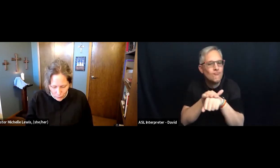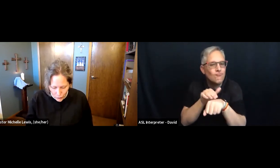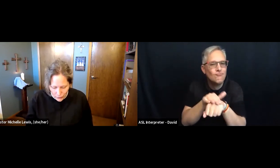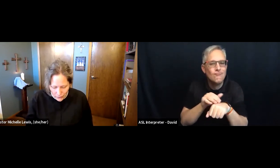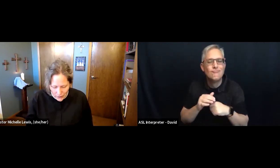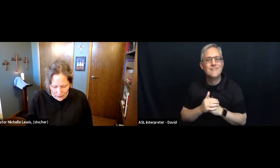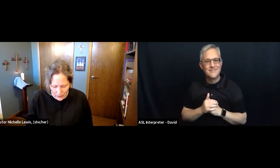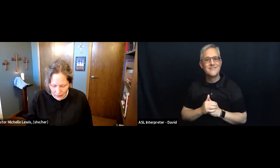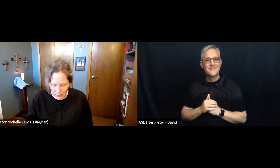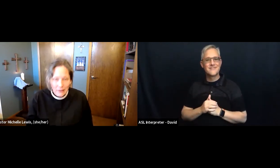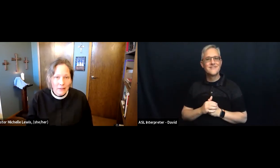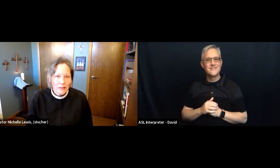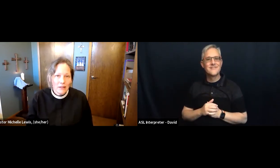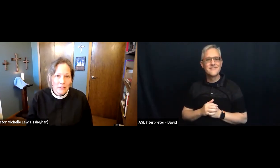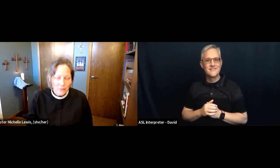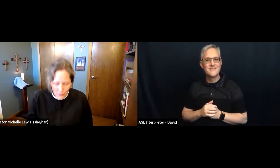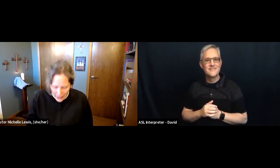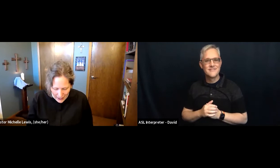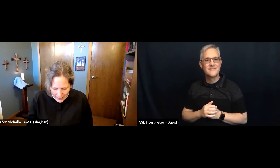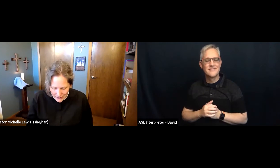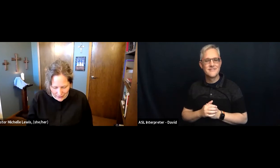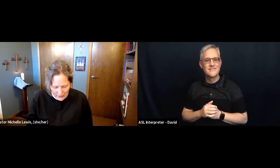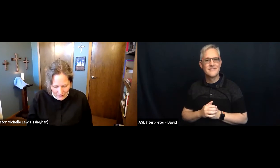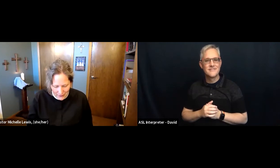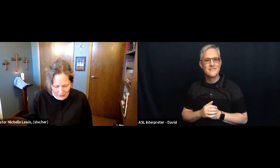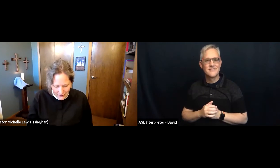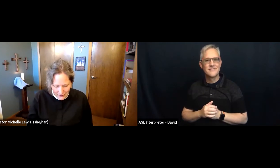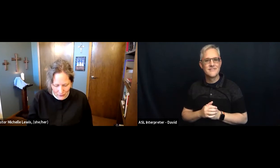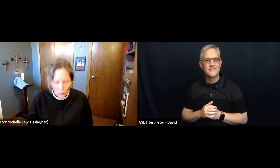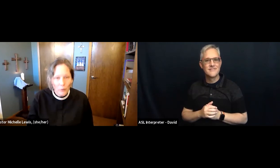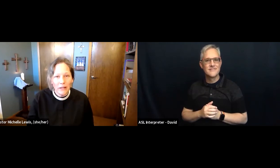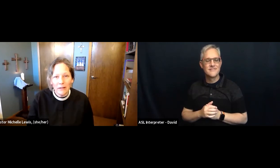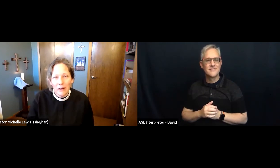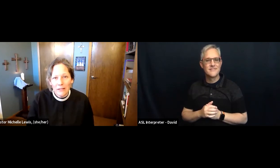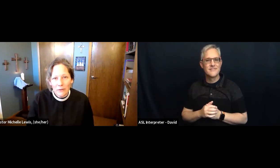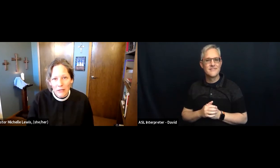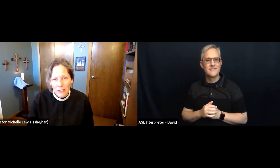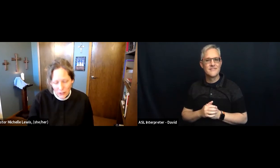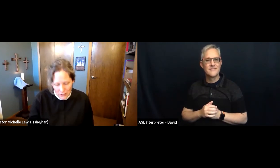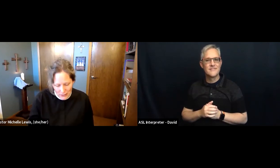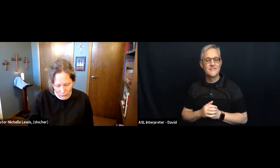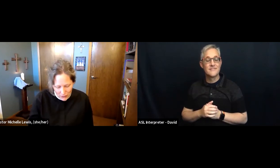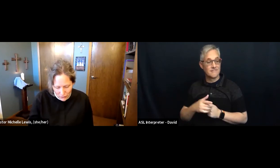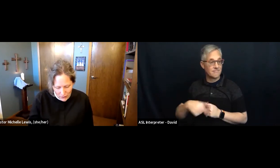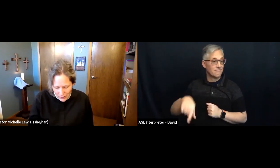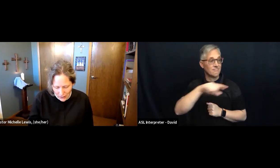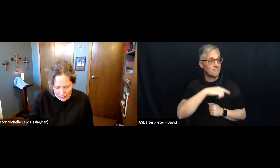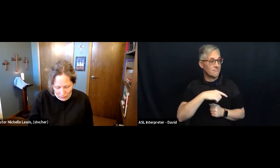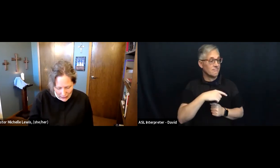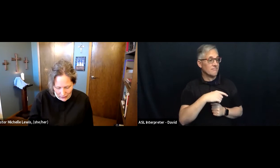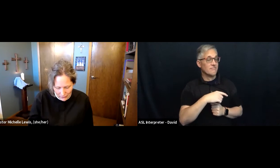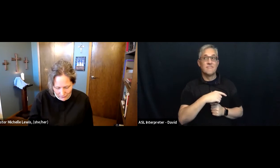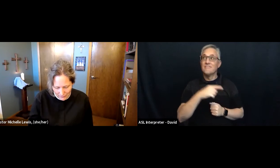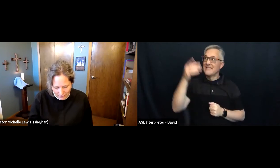God is moved to act when God's creation is in misery and